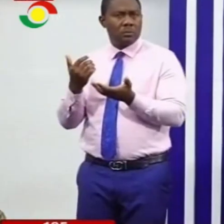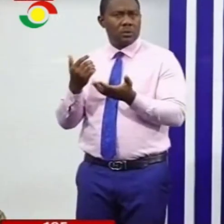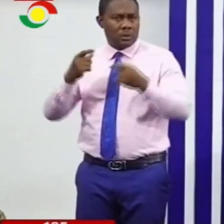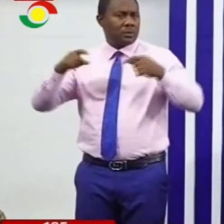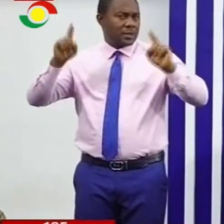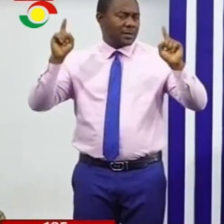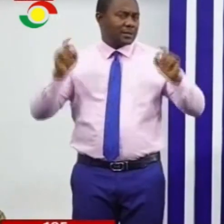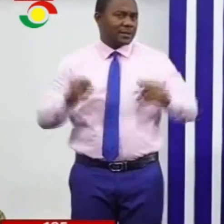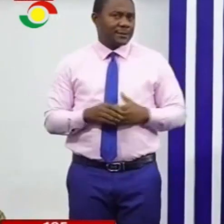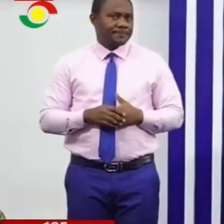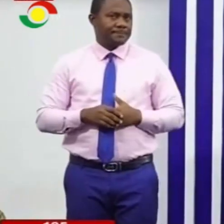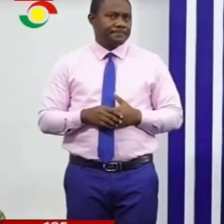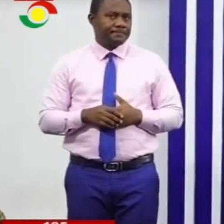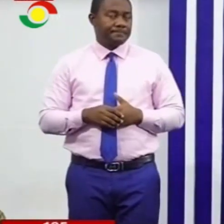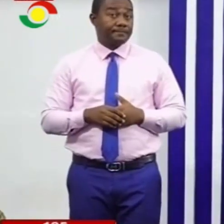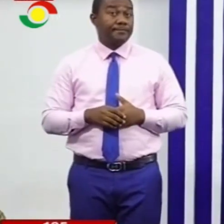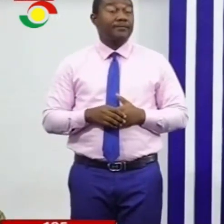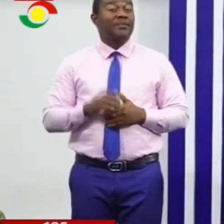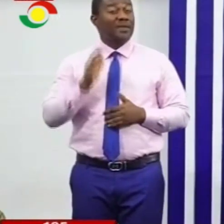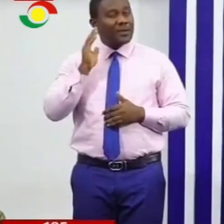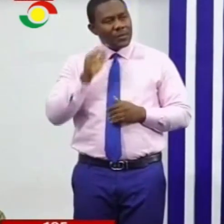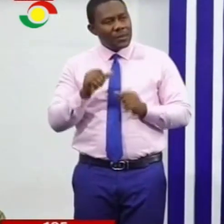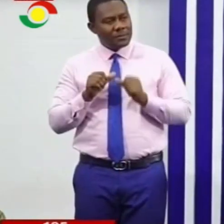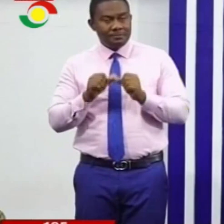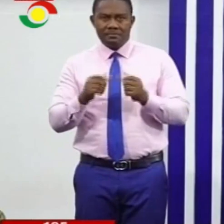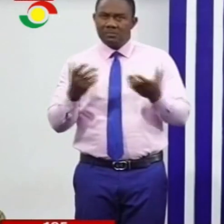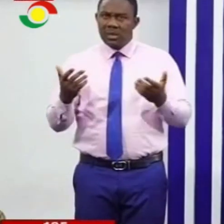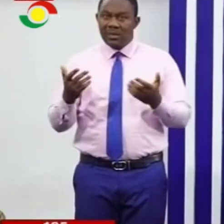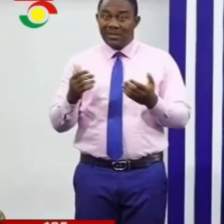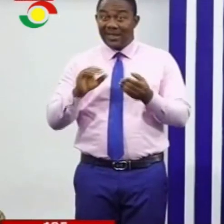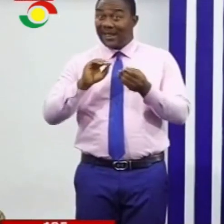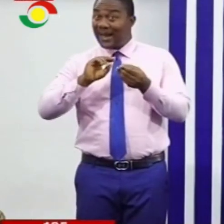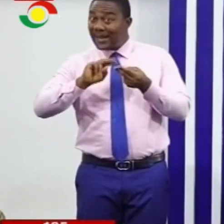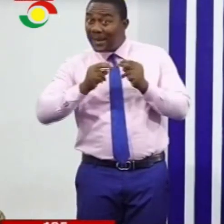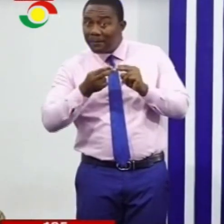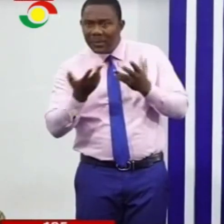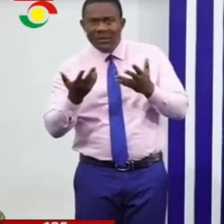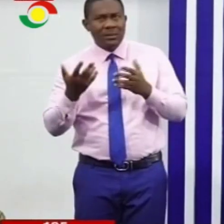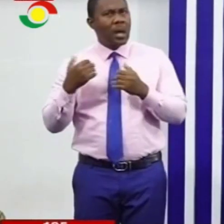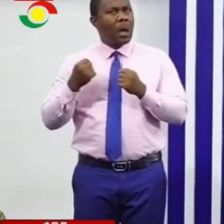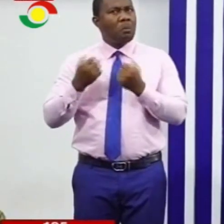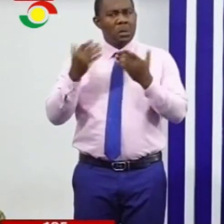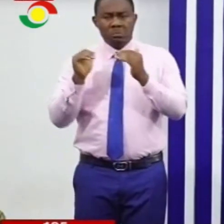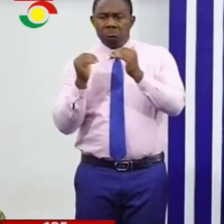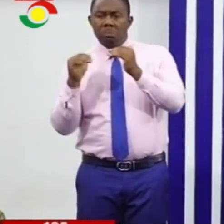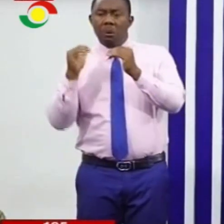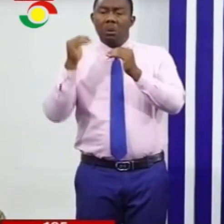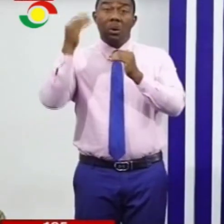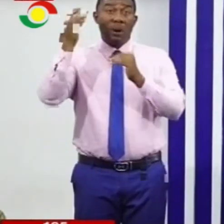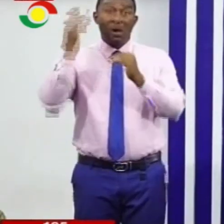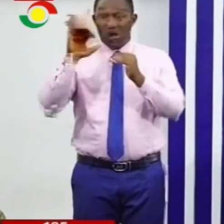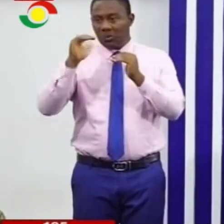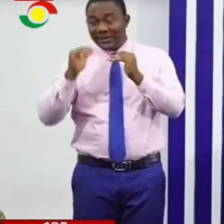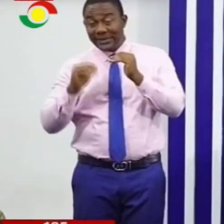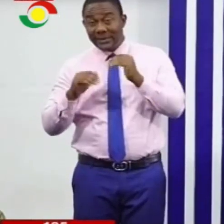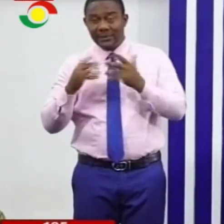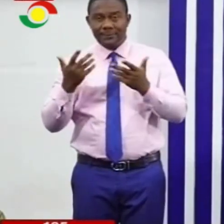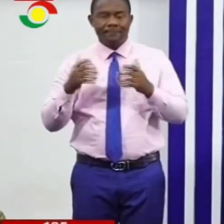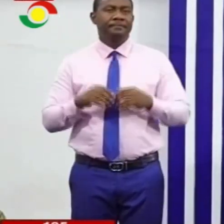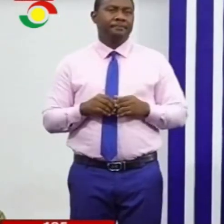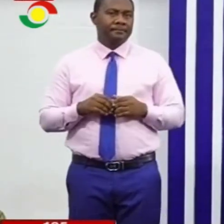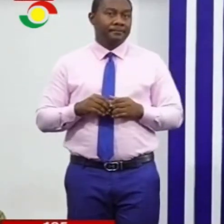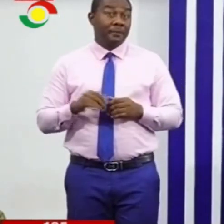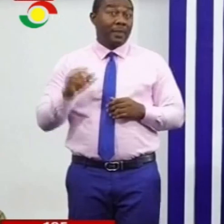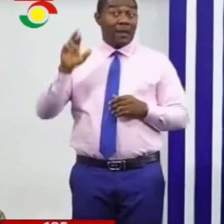will continue to give updates on the type of numbers they are reaching up to. In Accra,